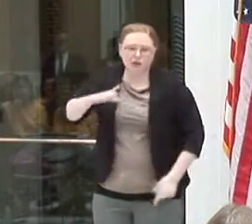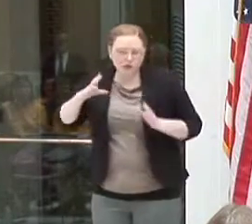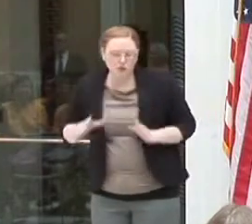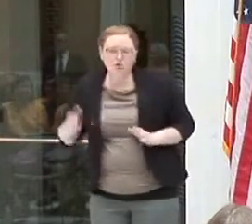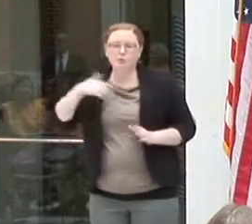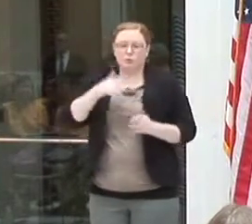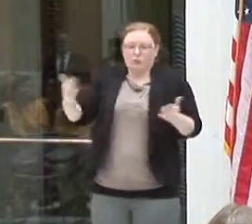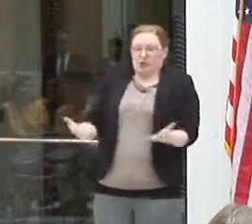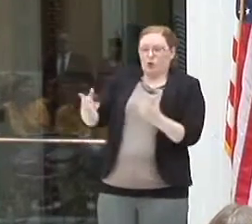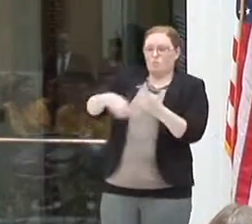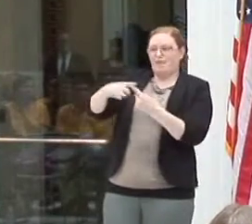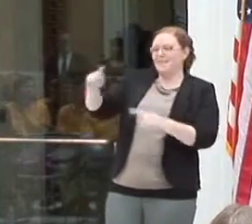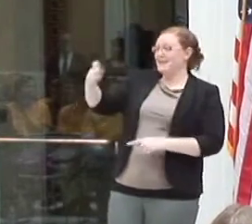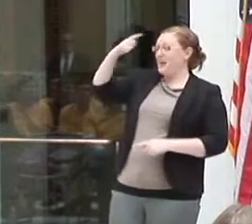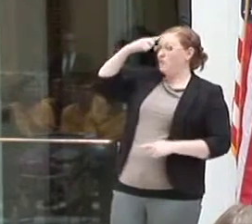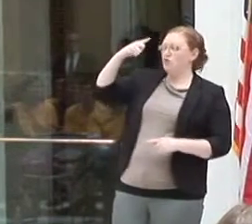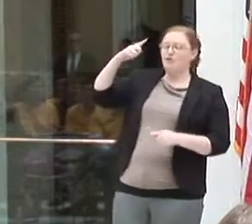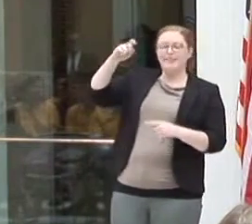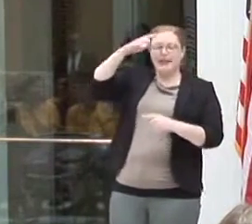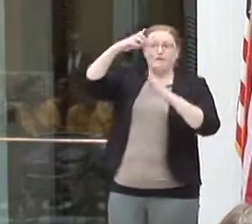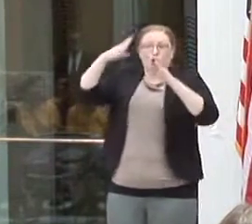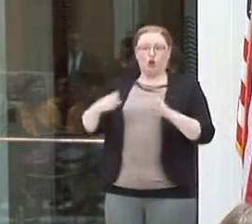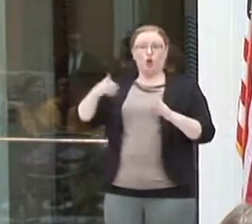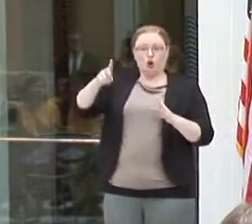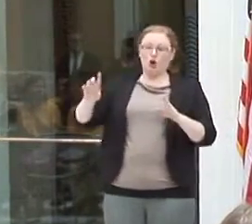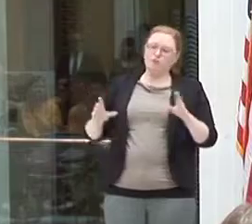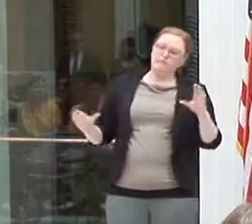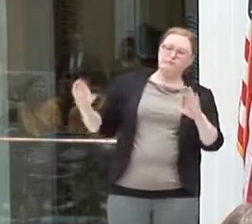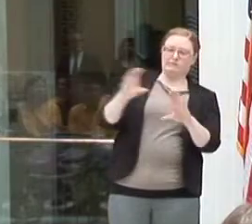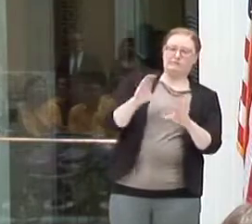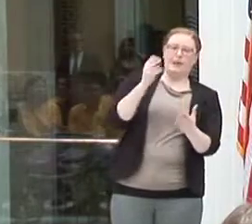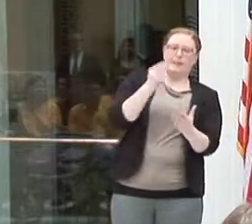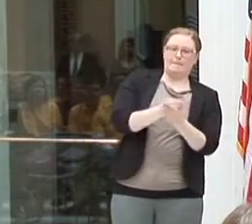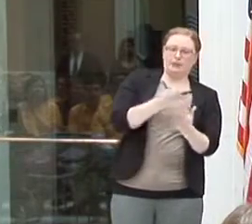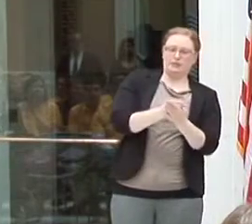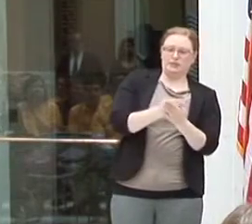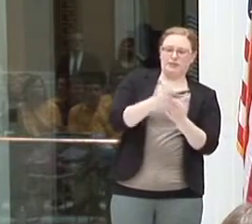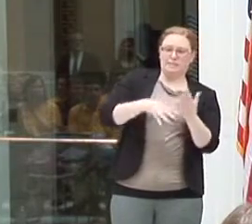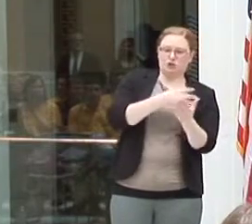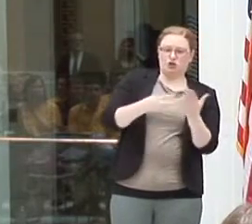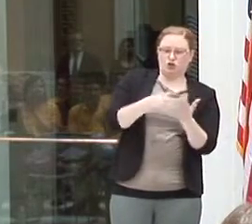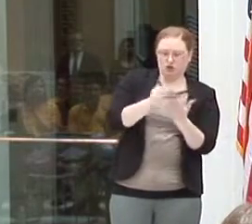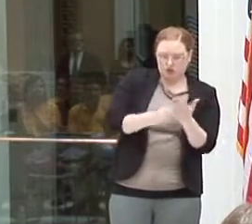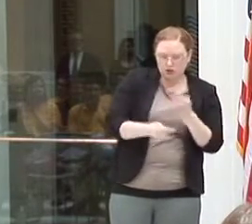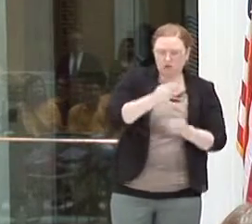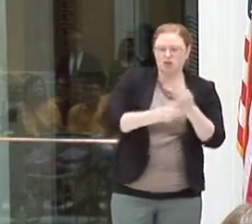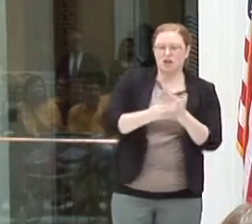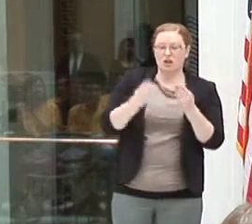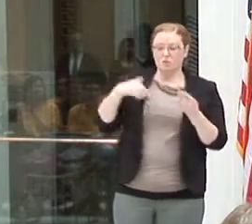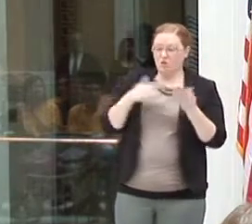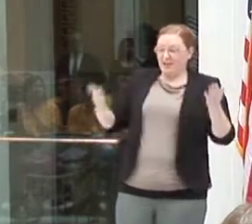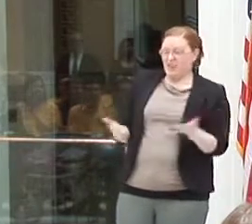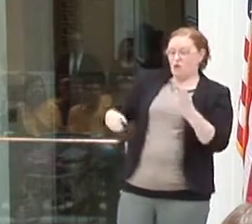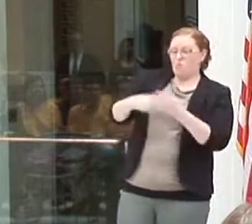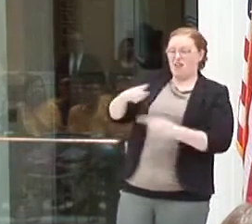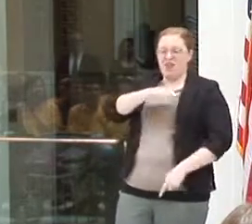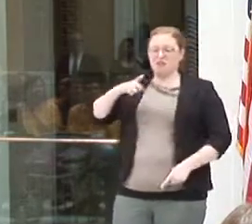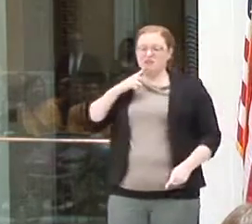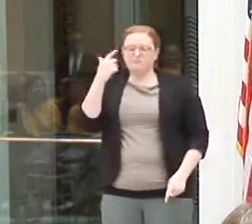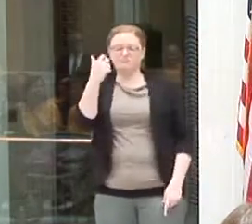here when the governor didn't put the money in his budget we were here when the governor vetoed it and then finally uh towards the end of the year many of